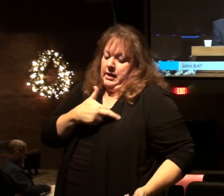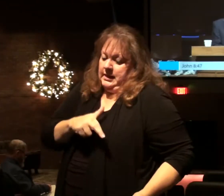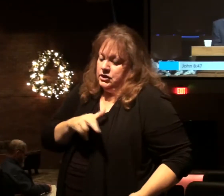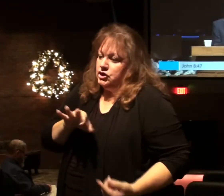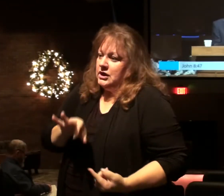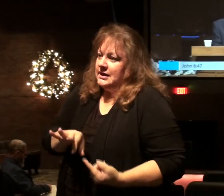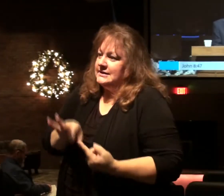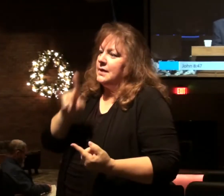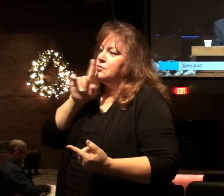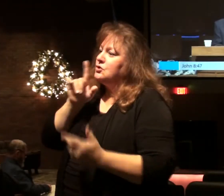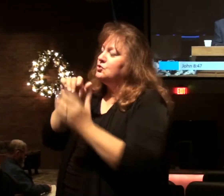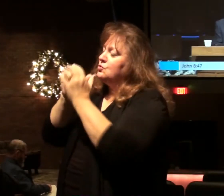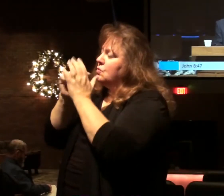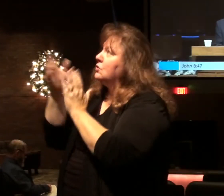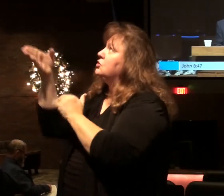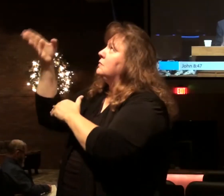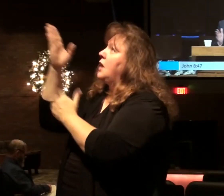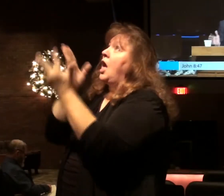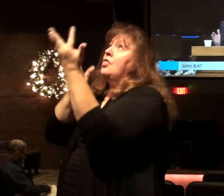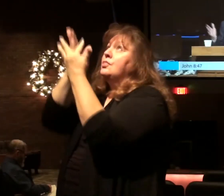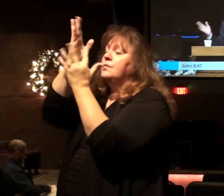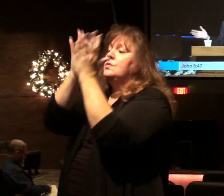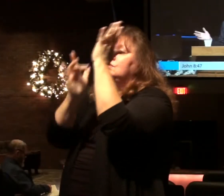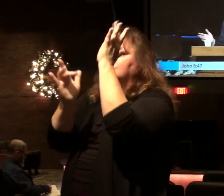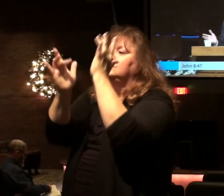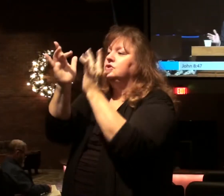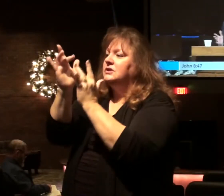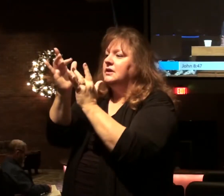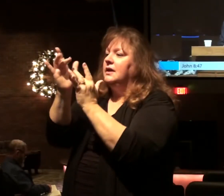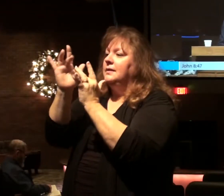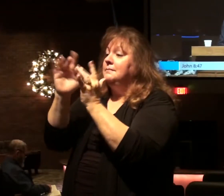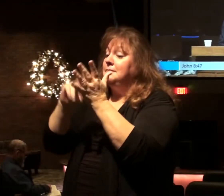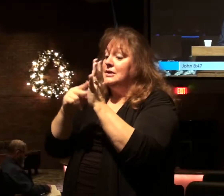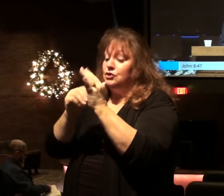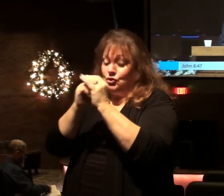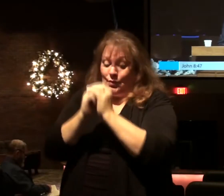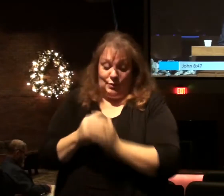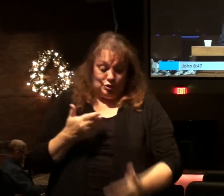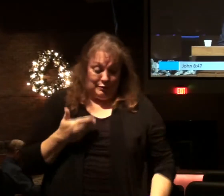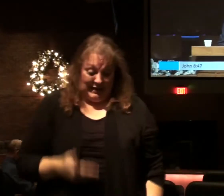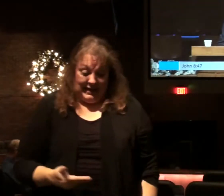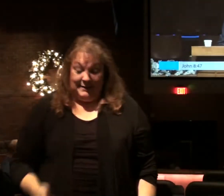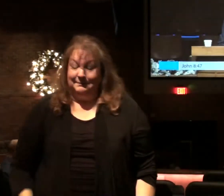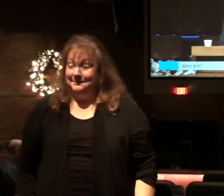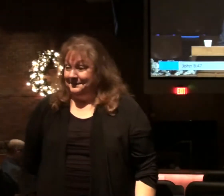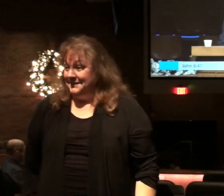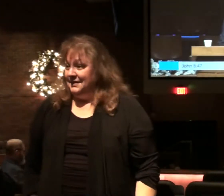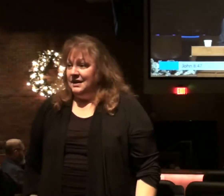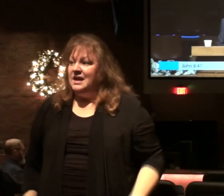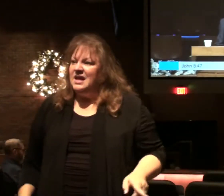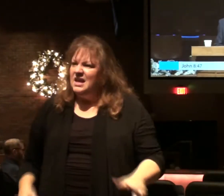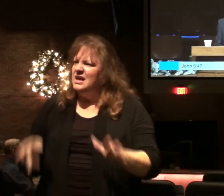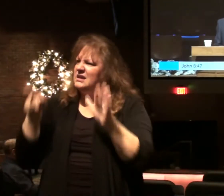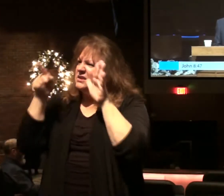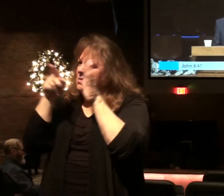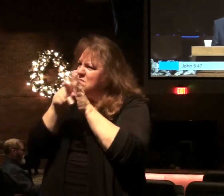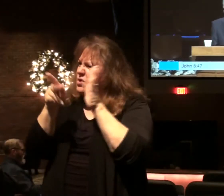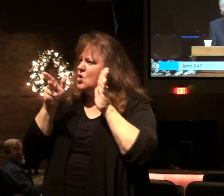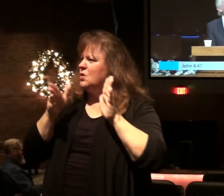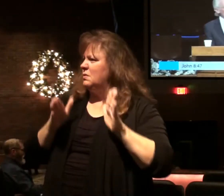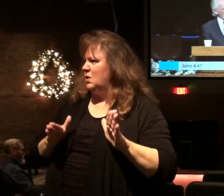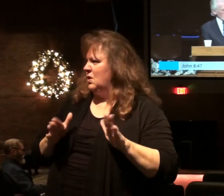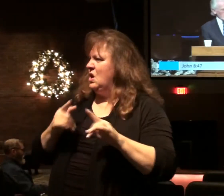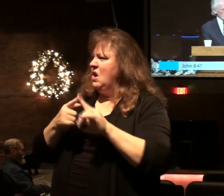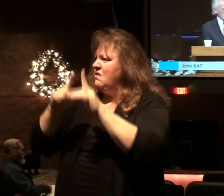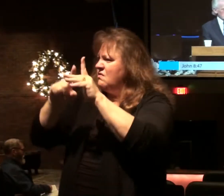true worship of God through Jesus Christ and his finished work is a worship of the devil. And he's a murderer. And he